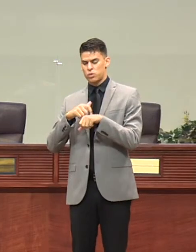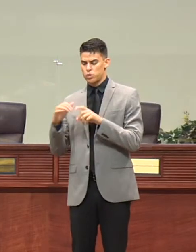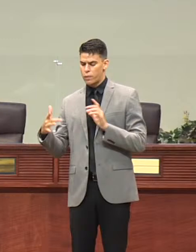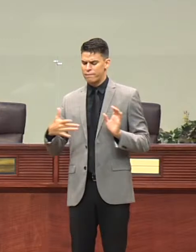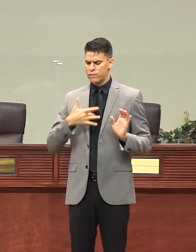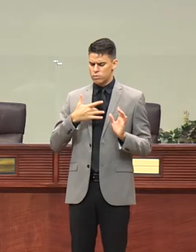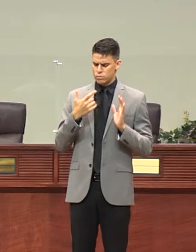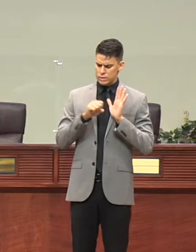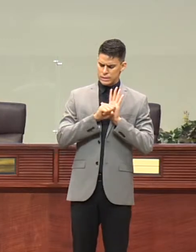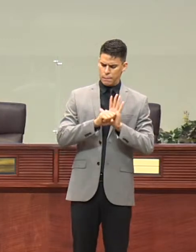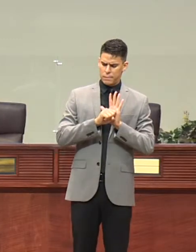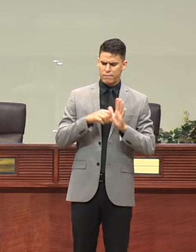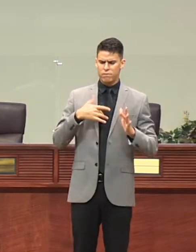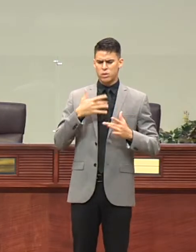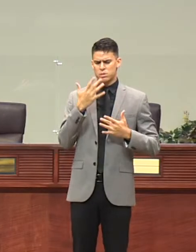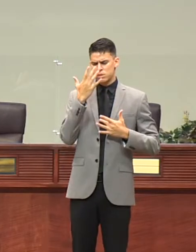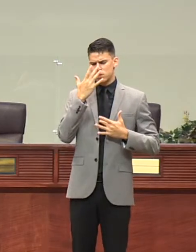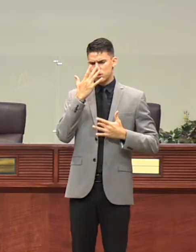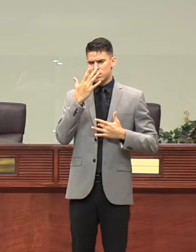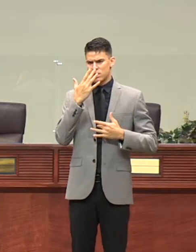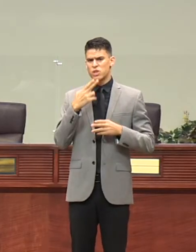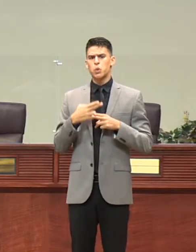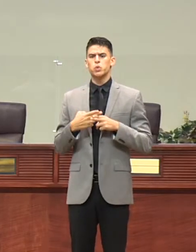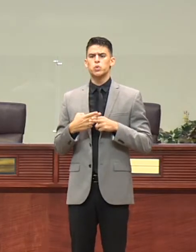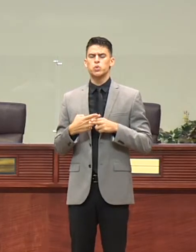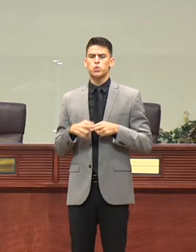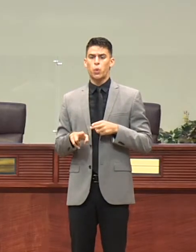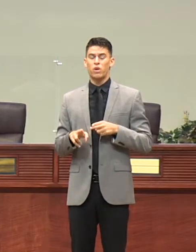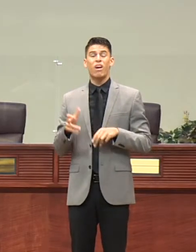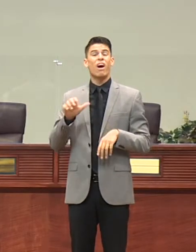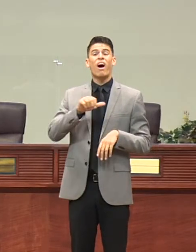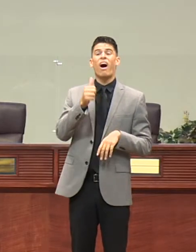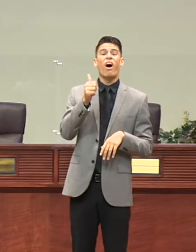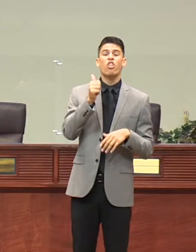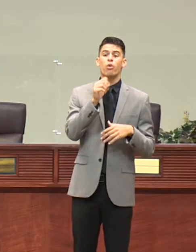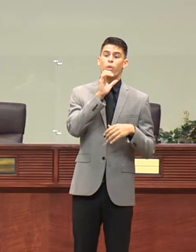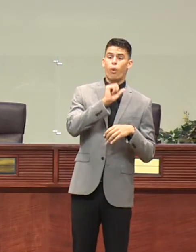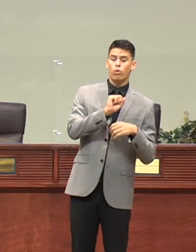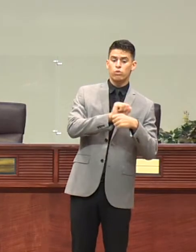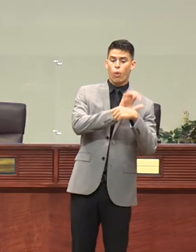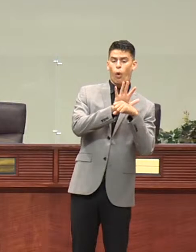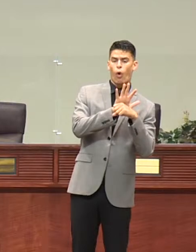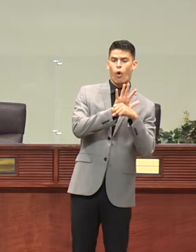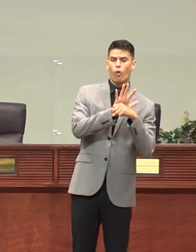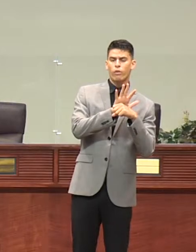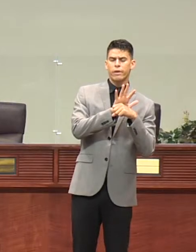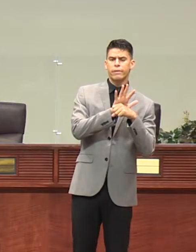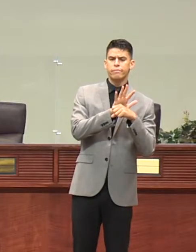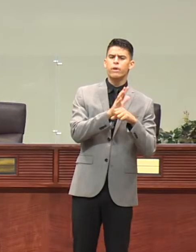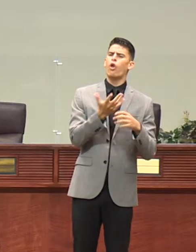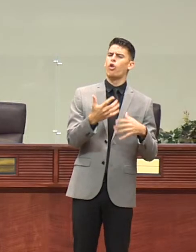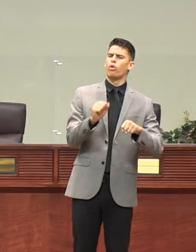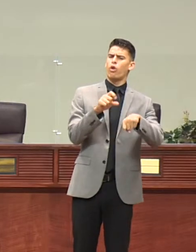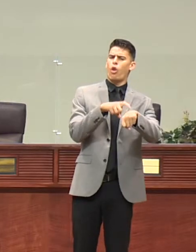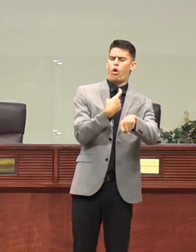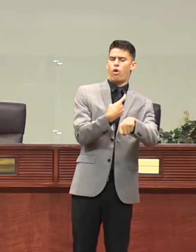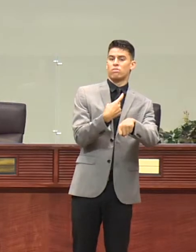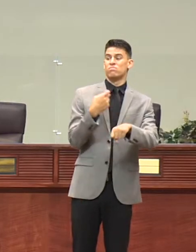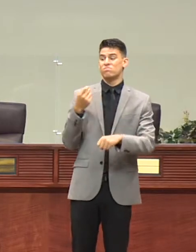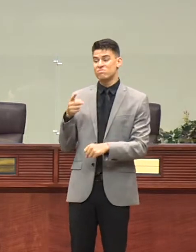those symptoms is a lot shorter than with other variants before. So that is contributing to what's